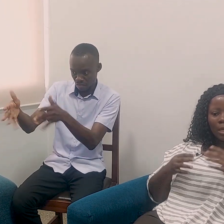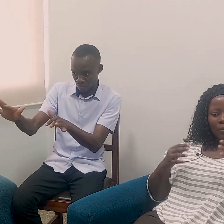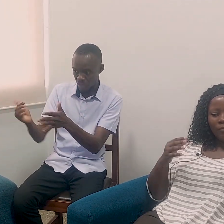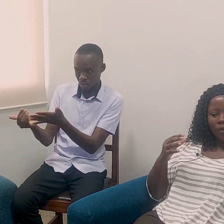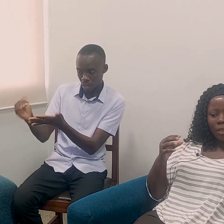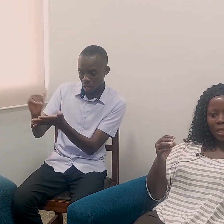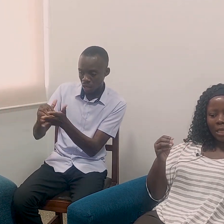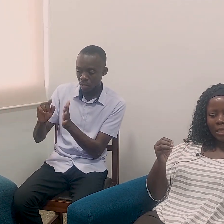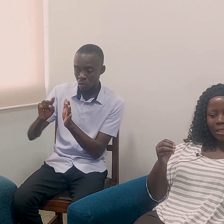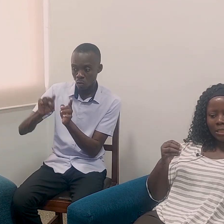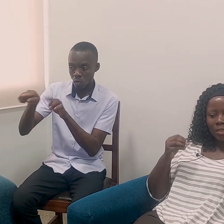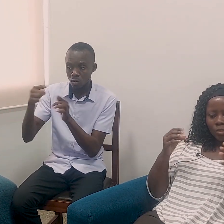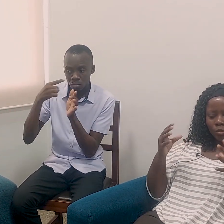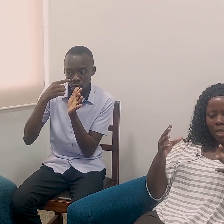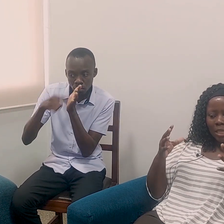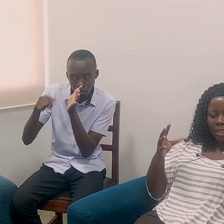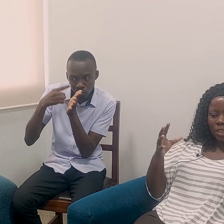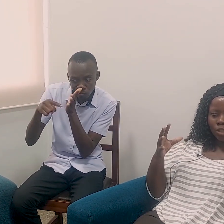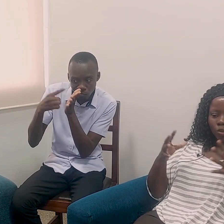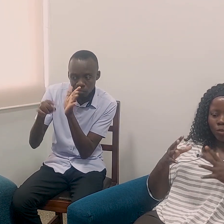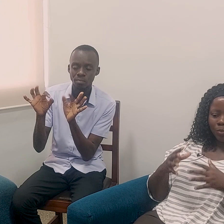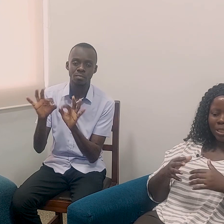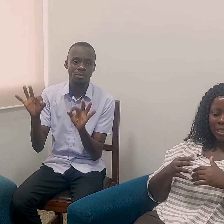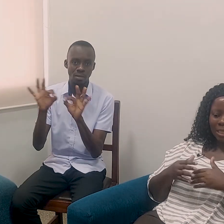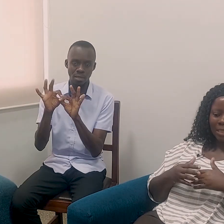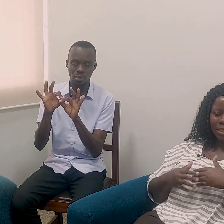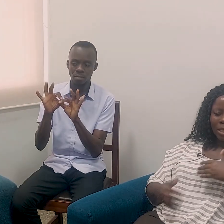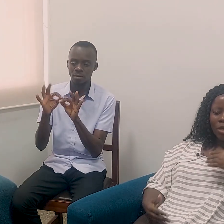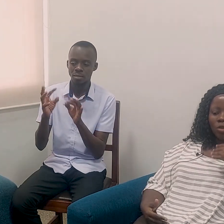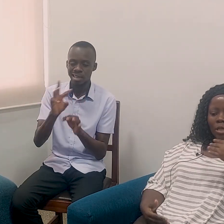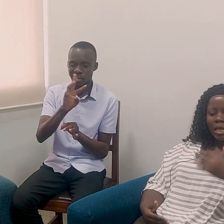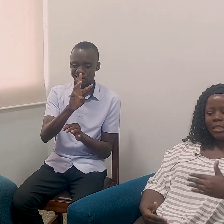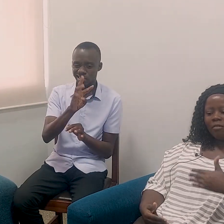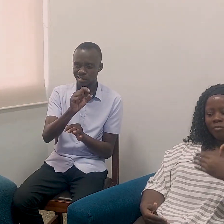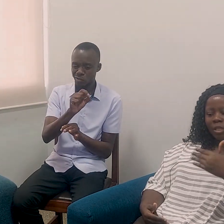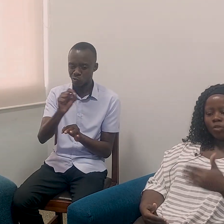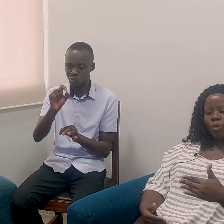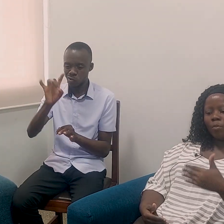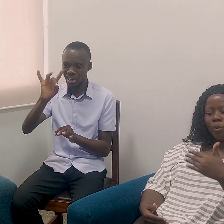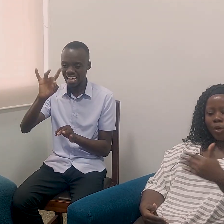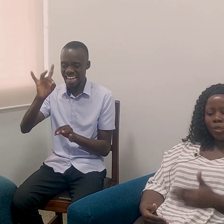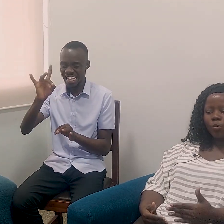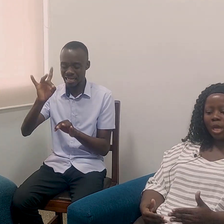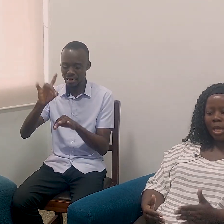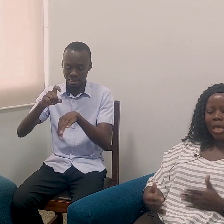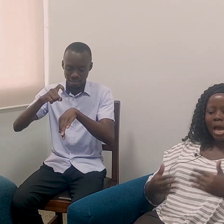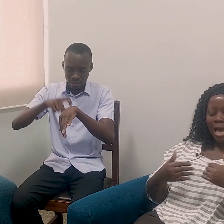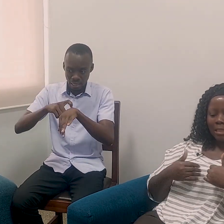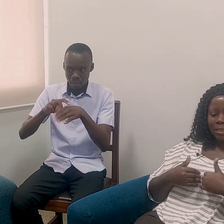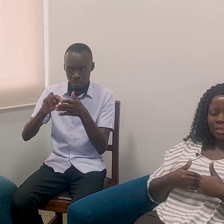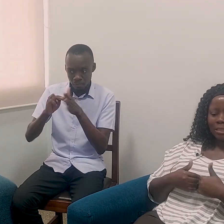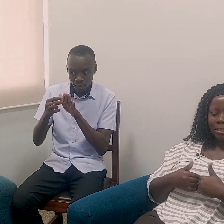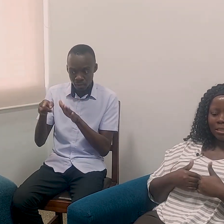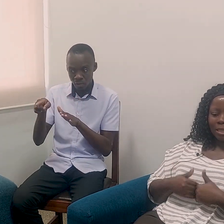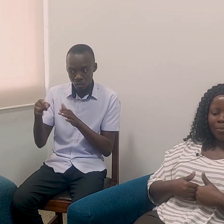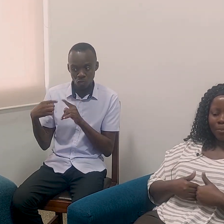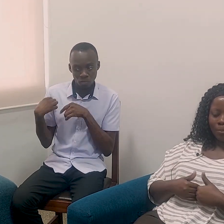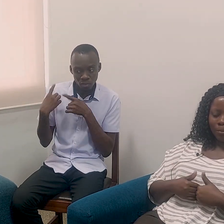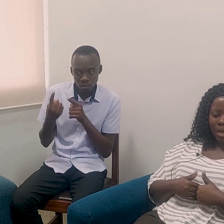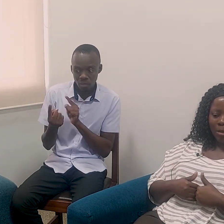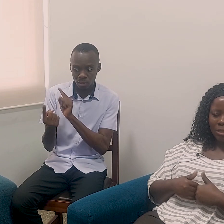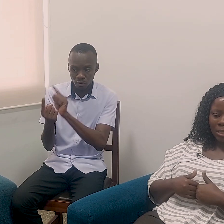so for the 6 to 8, it should be that you guys have met to a point where, as